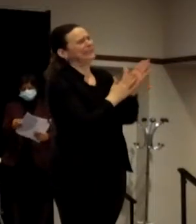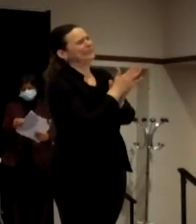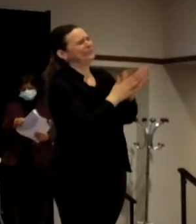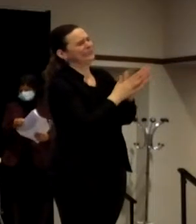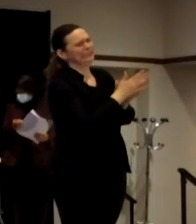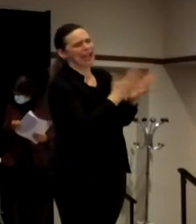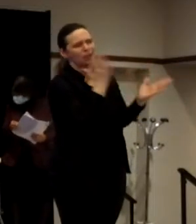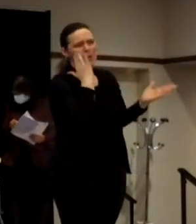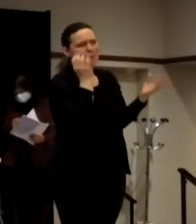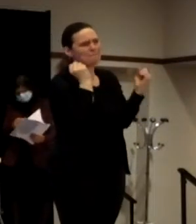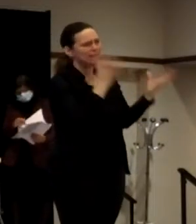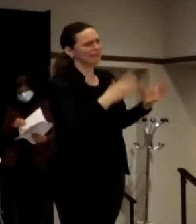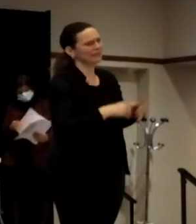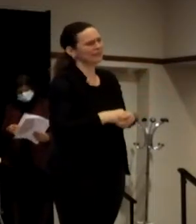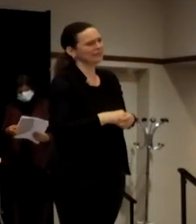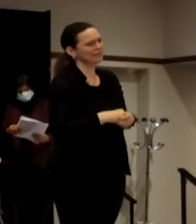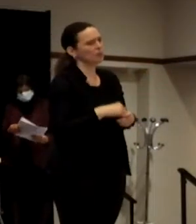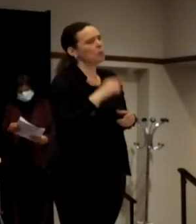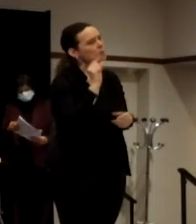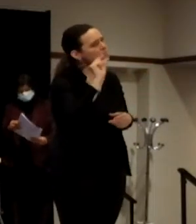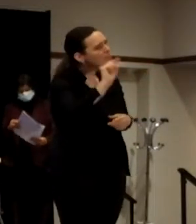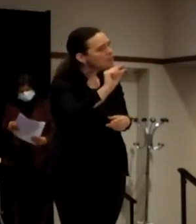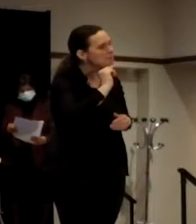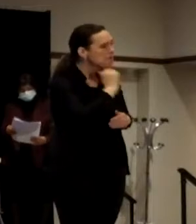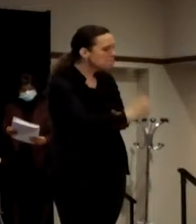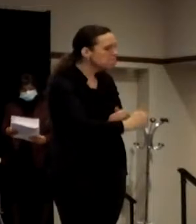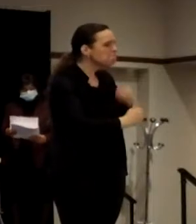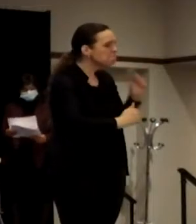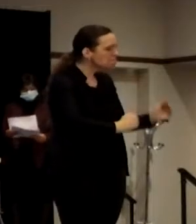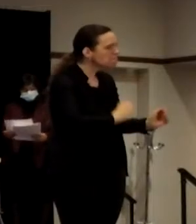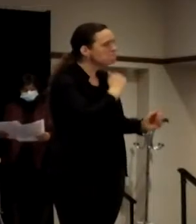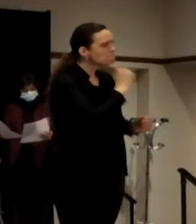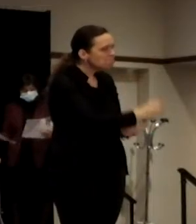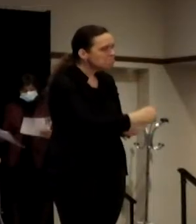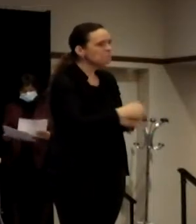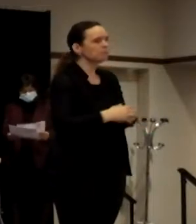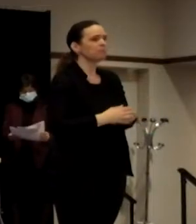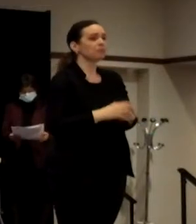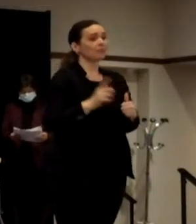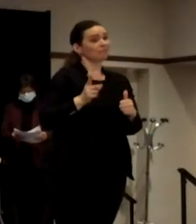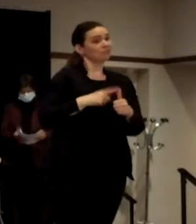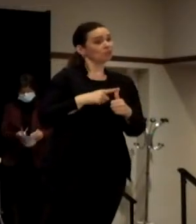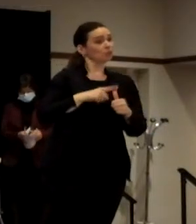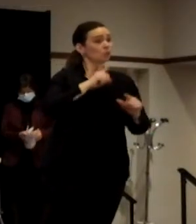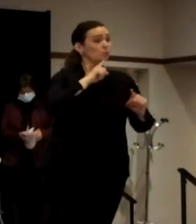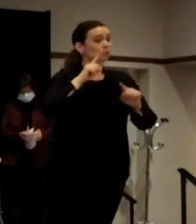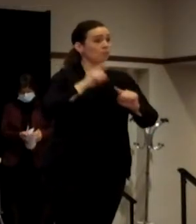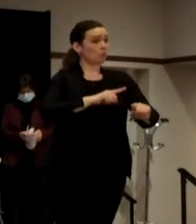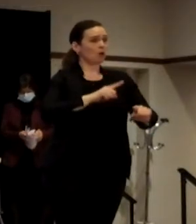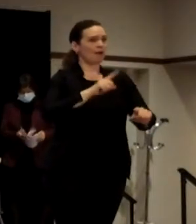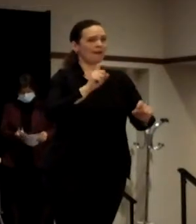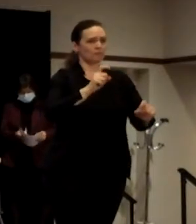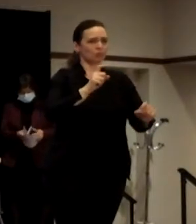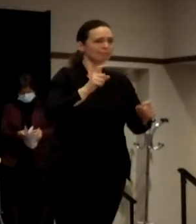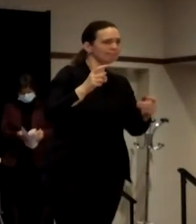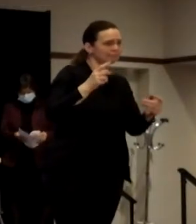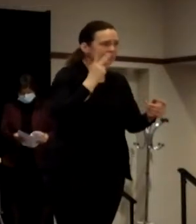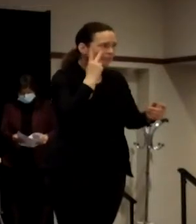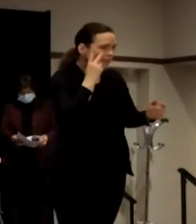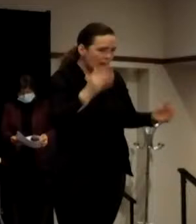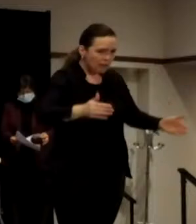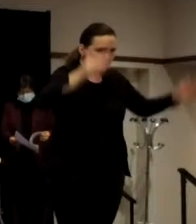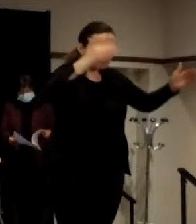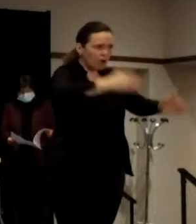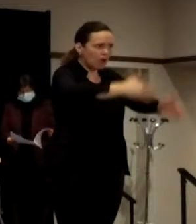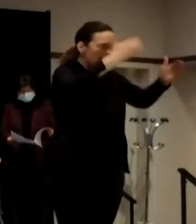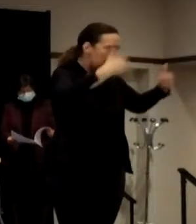can't happen tomorrow. One, we're going to order partitions. That will take a little bit of time for them to get here. But also, we